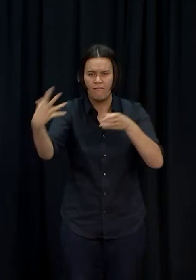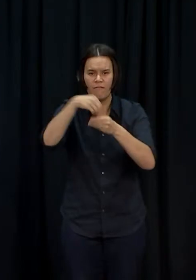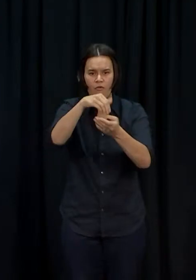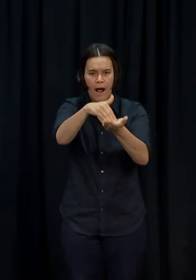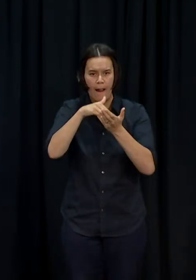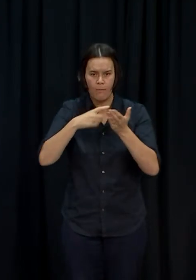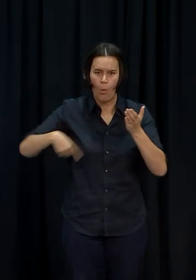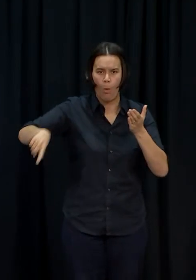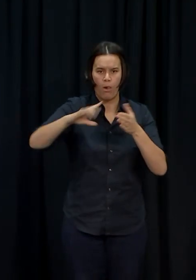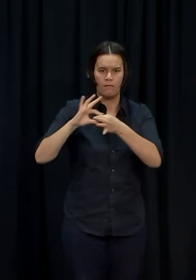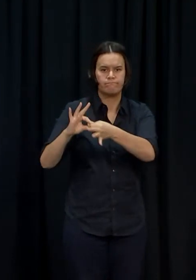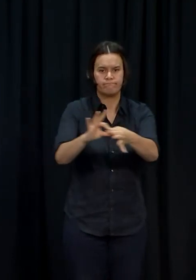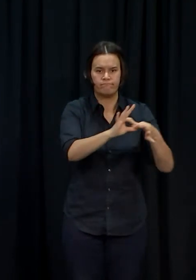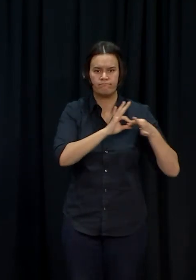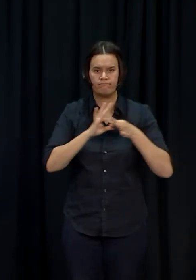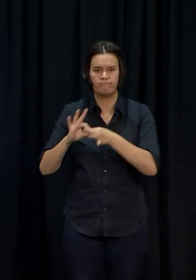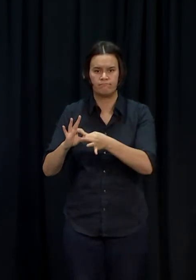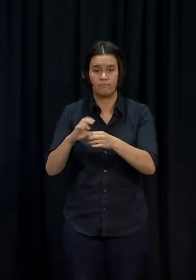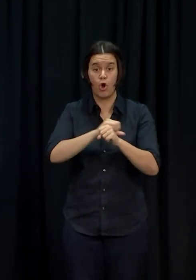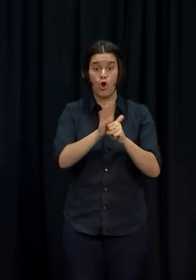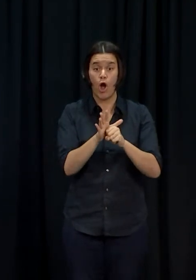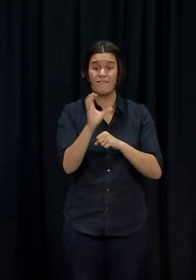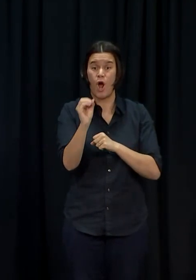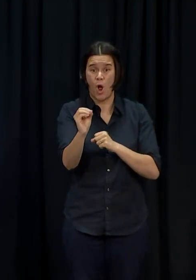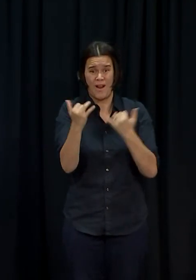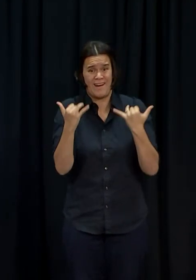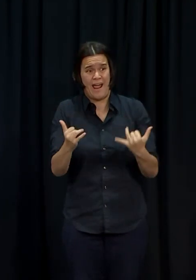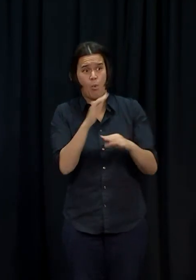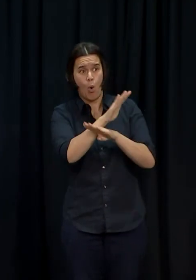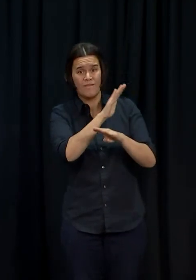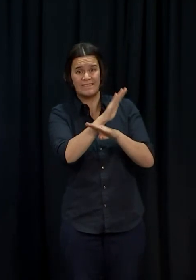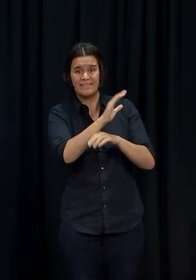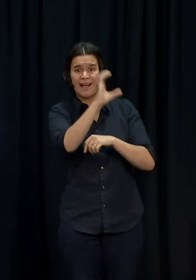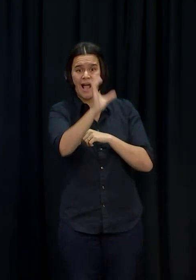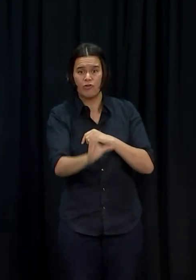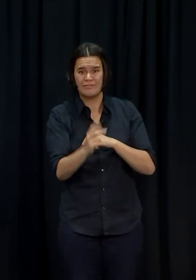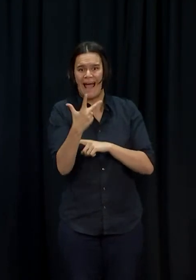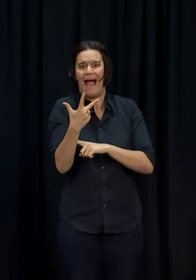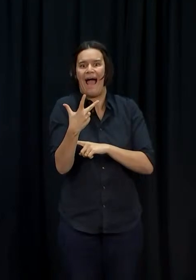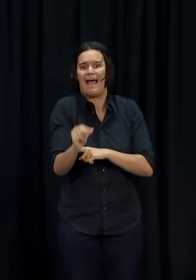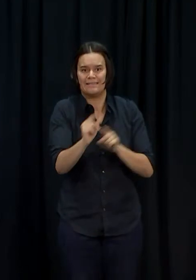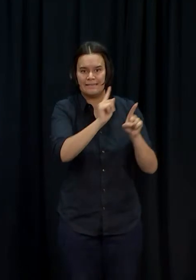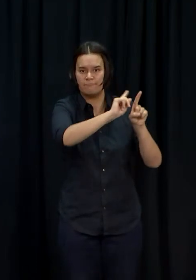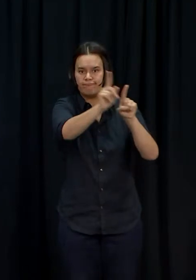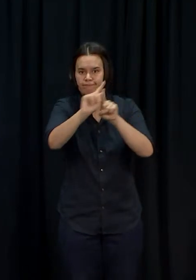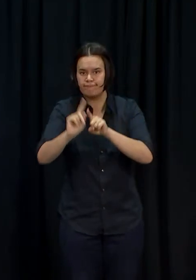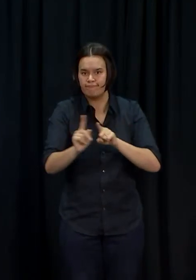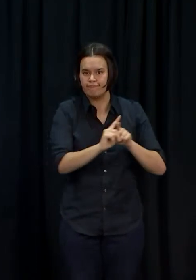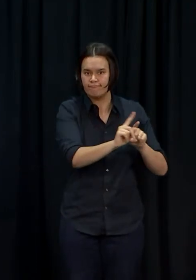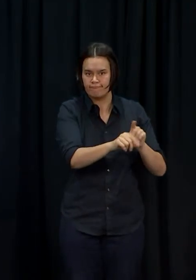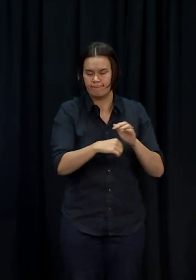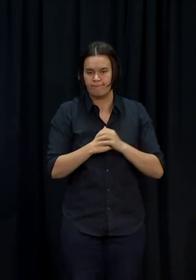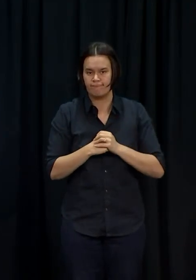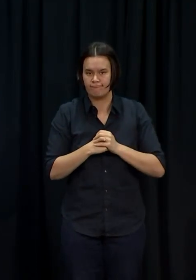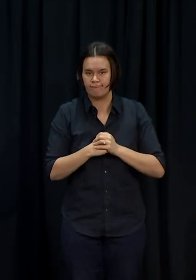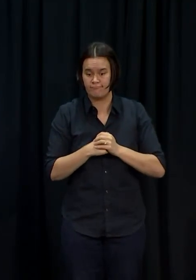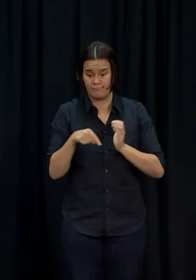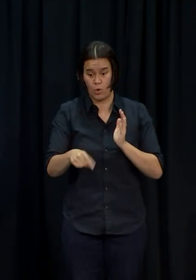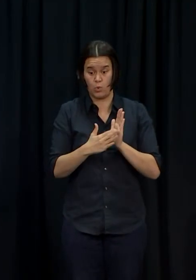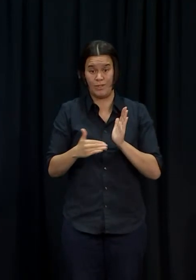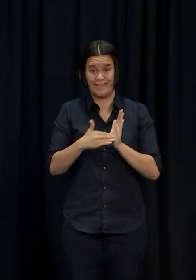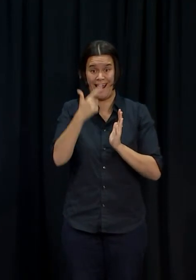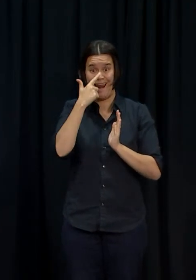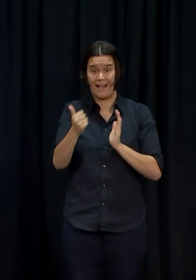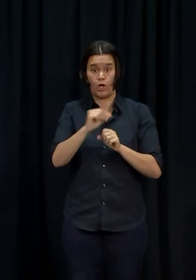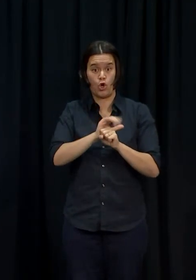as a collective. Omicron is now in 80 countries around the world. By delaying its arrival here, we've had time to kick off